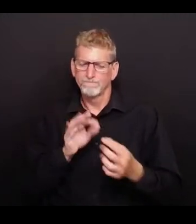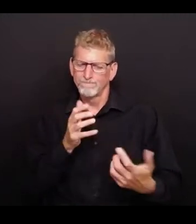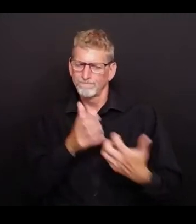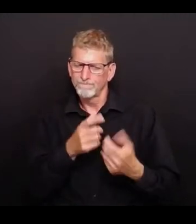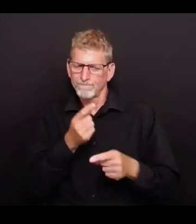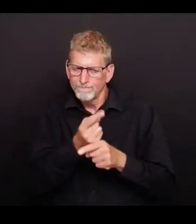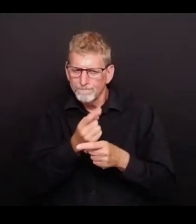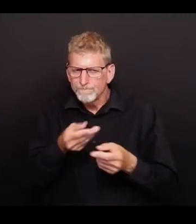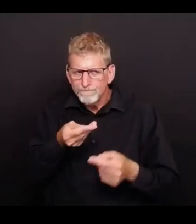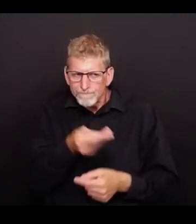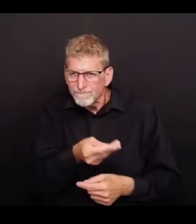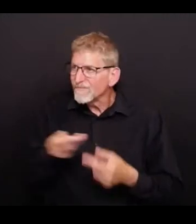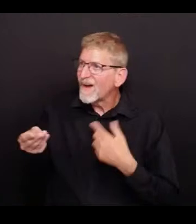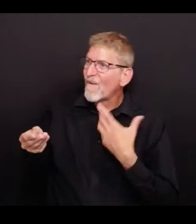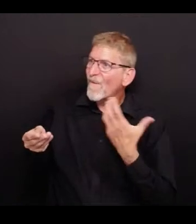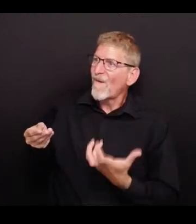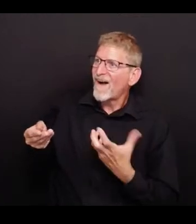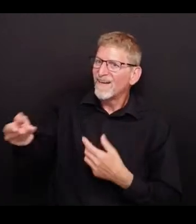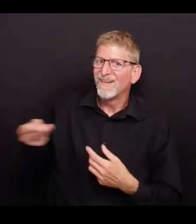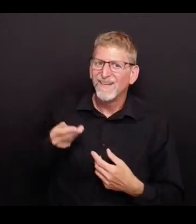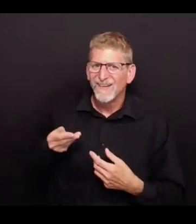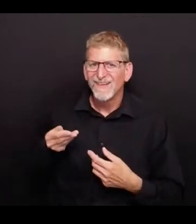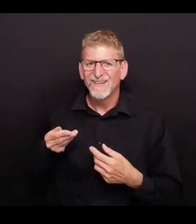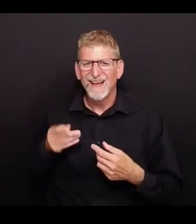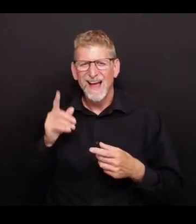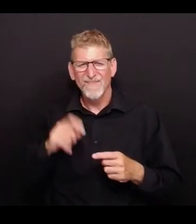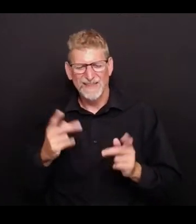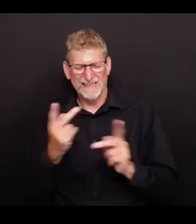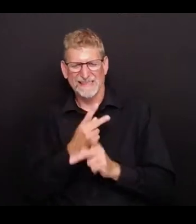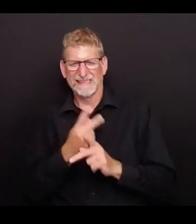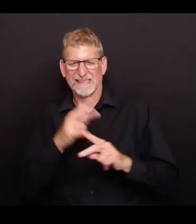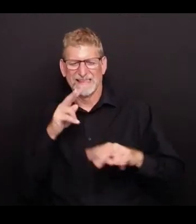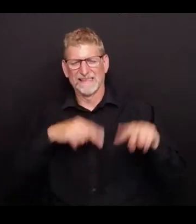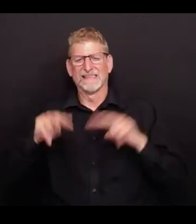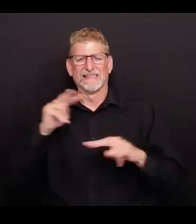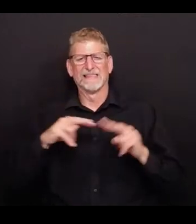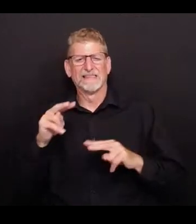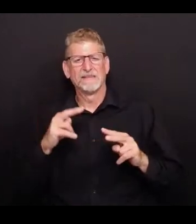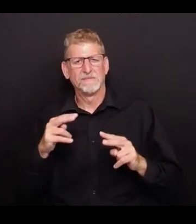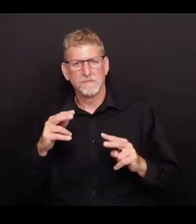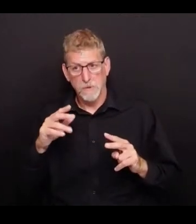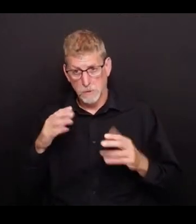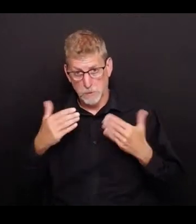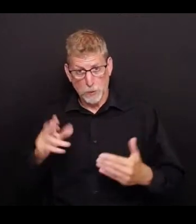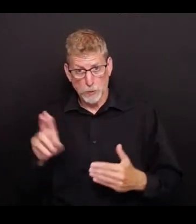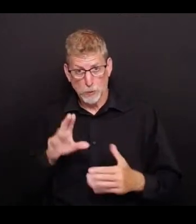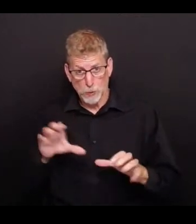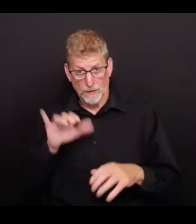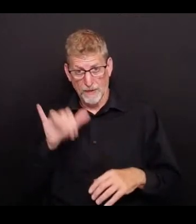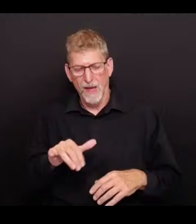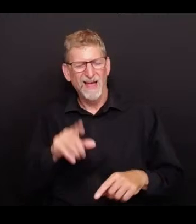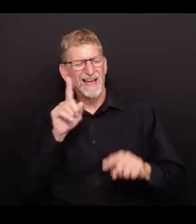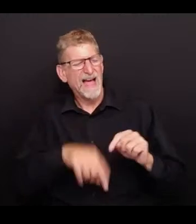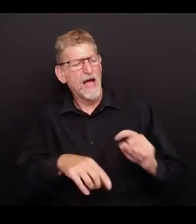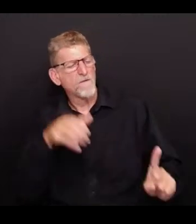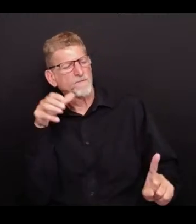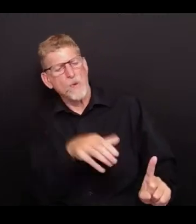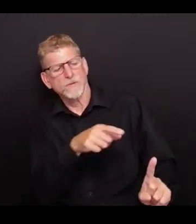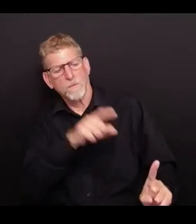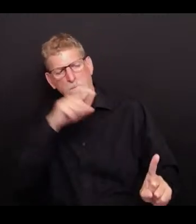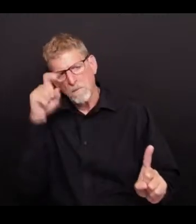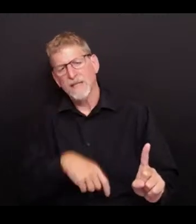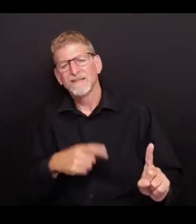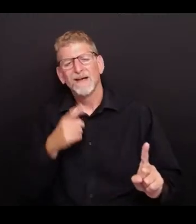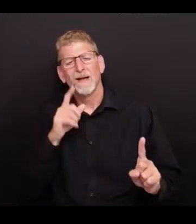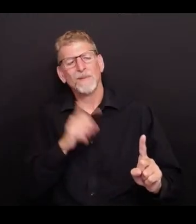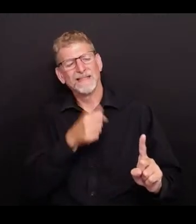coercion, because it's important that people are making their own decisions. So we